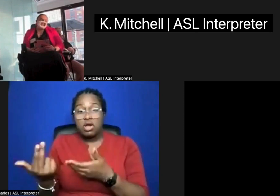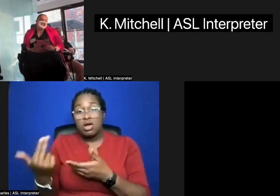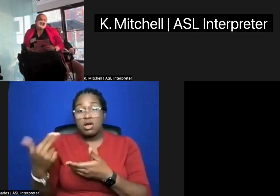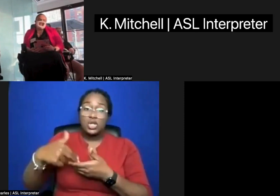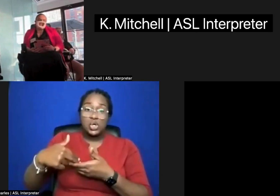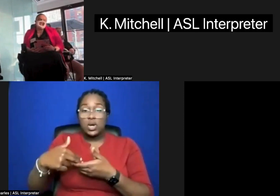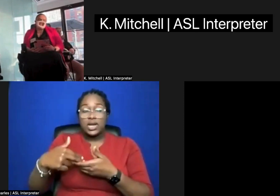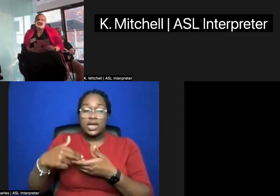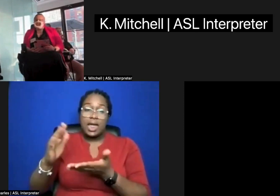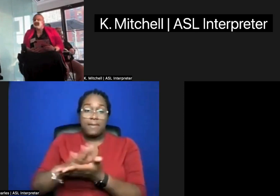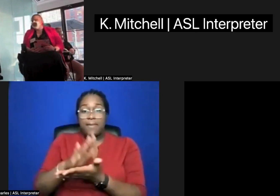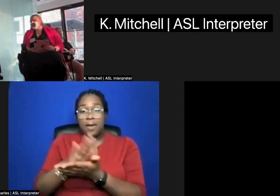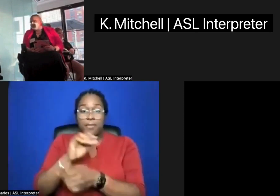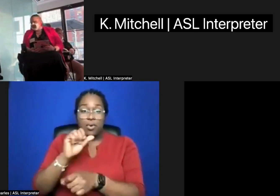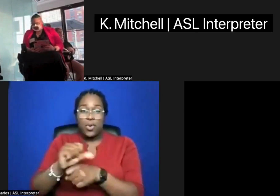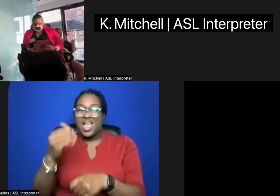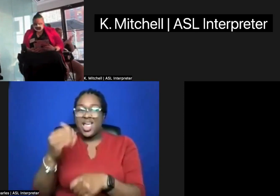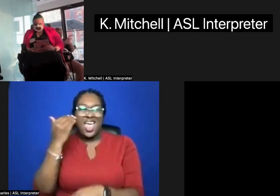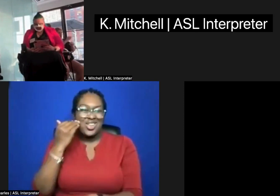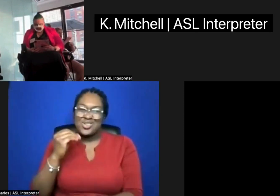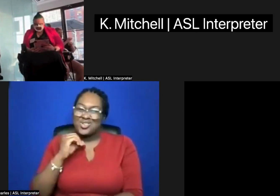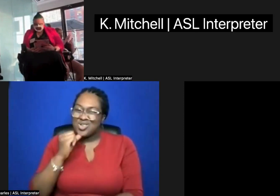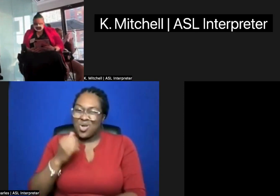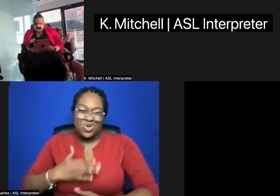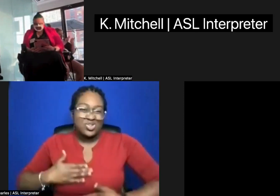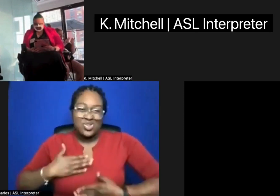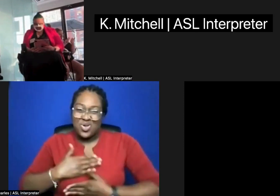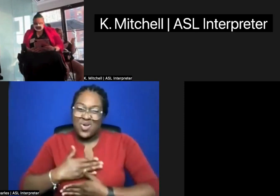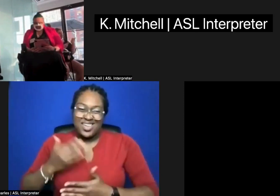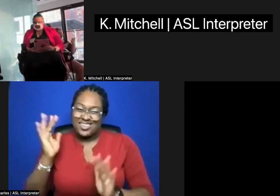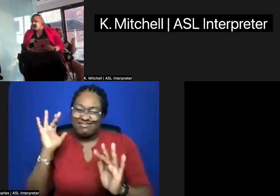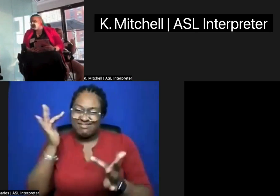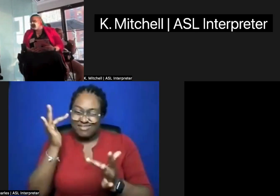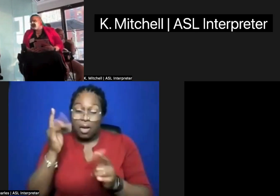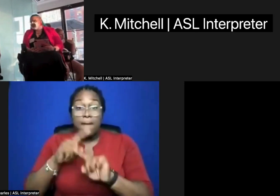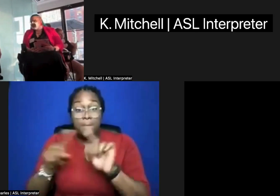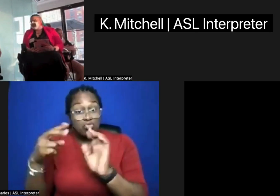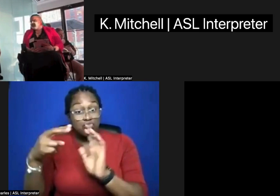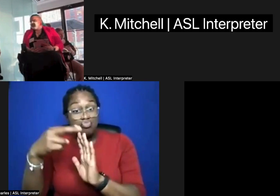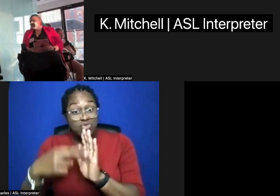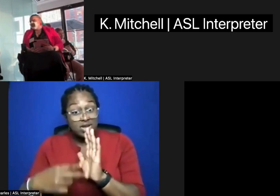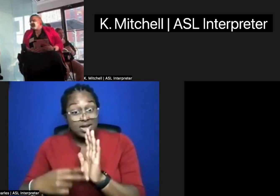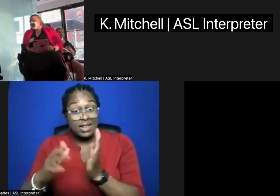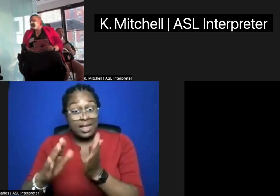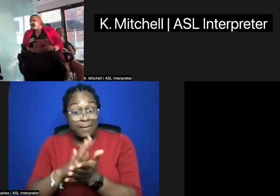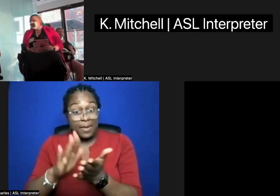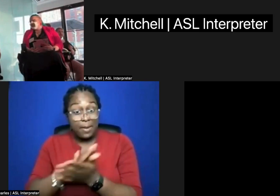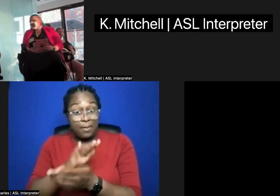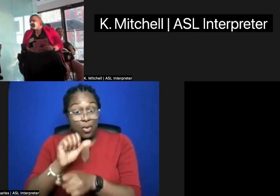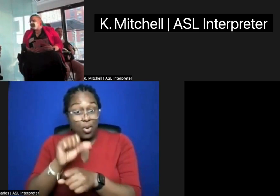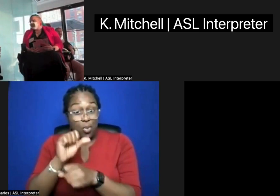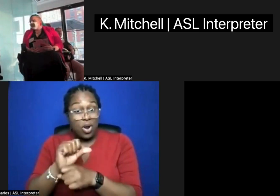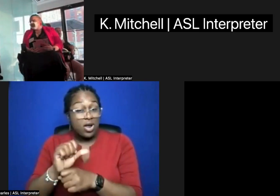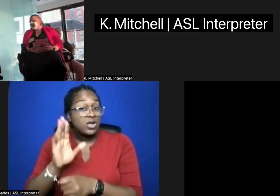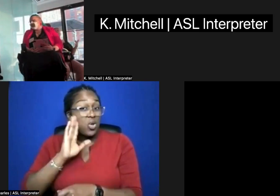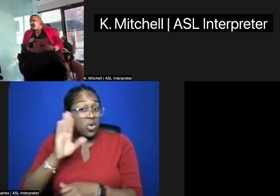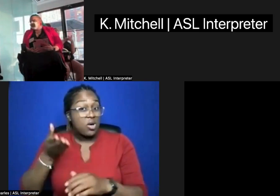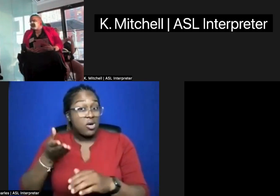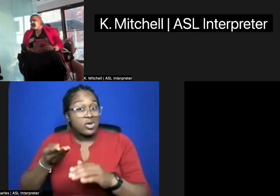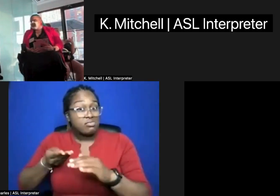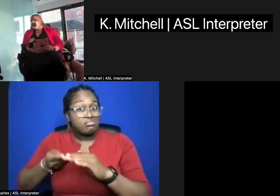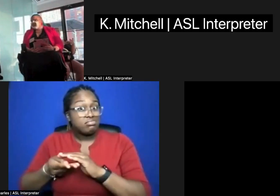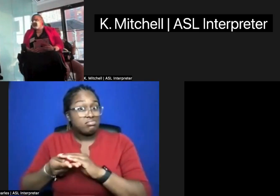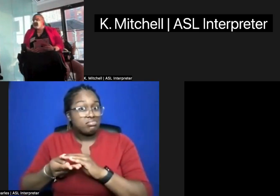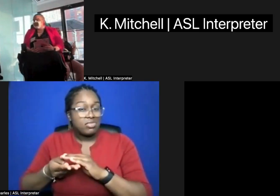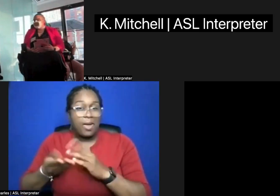to do it and I know it's very annoying, but read your onboarding paperwork, because what if that is slipped in there and you've already signed away